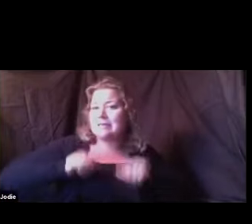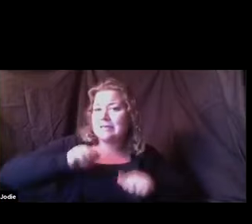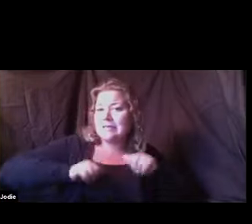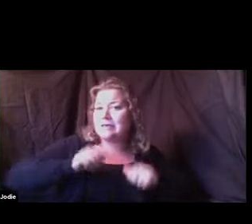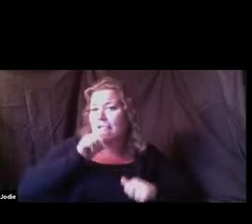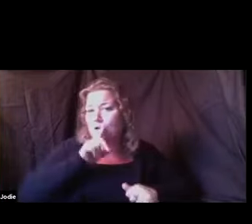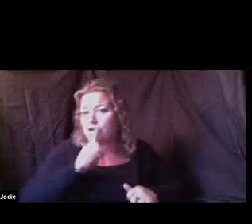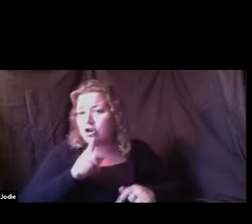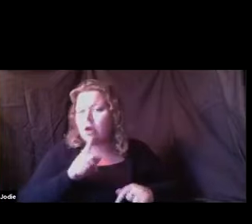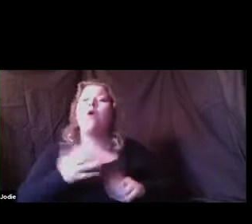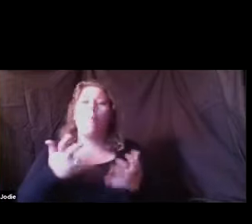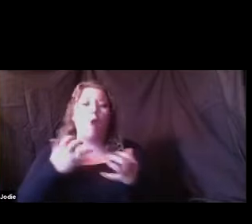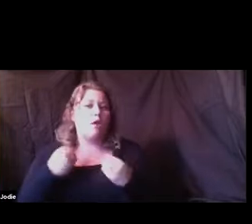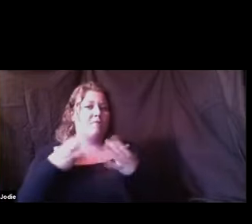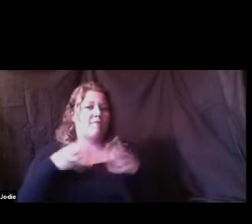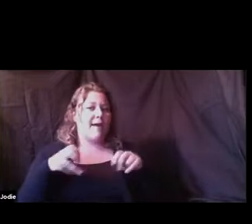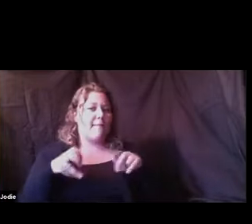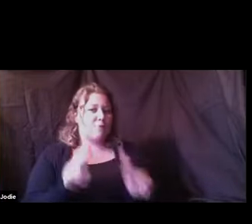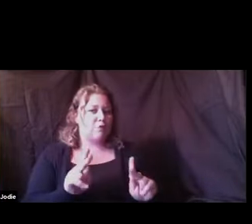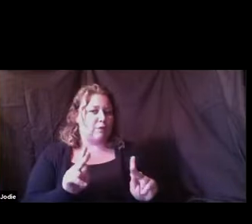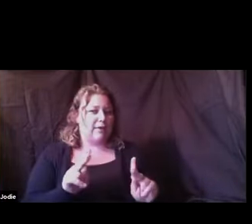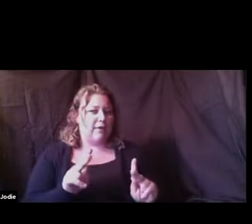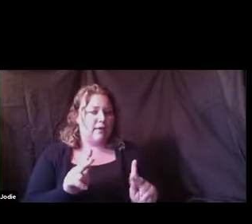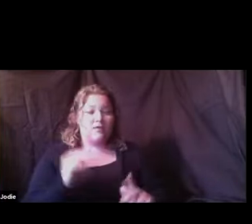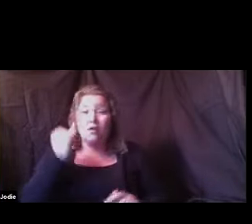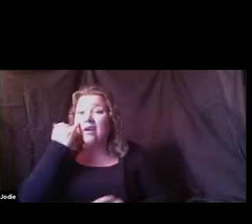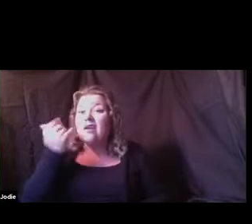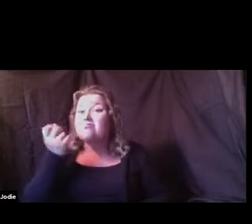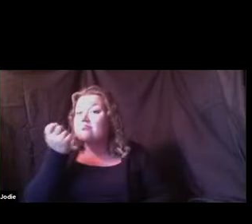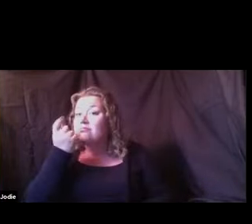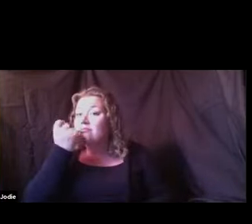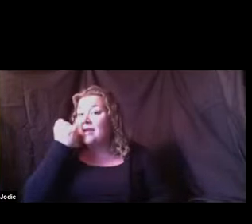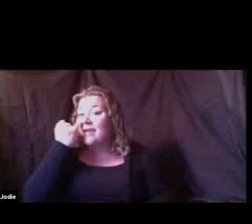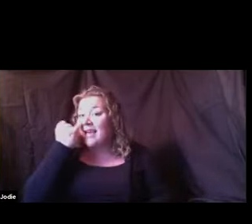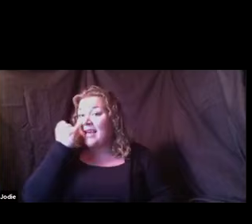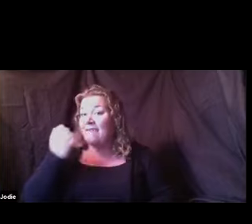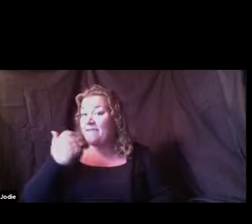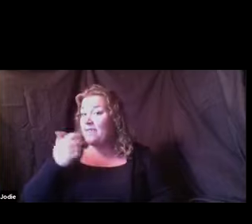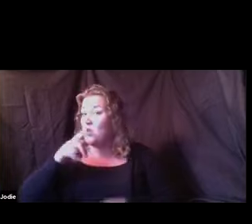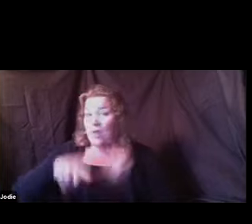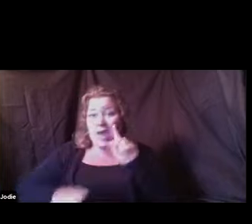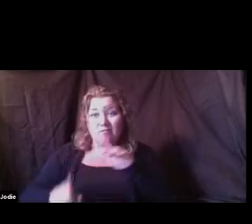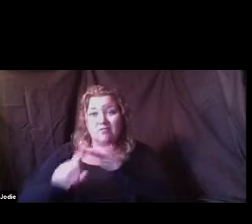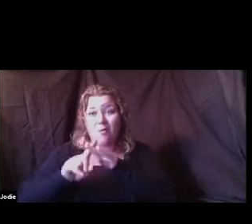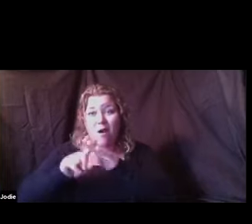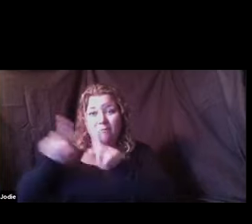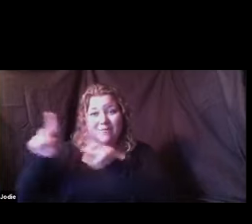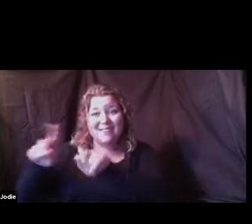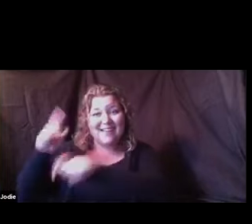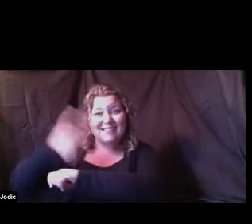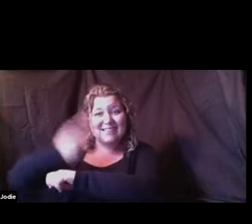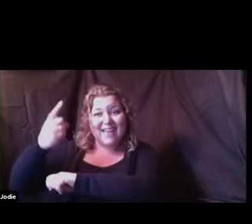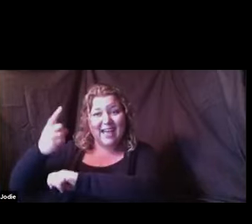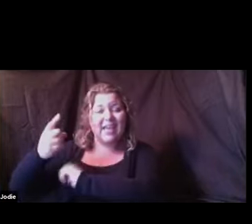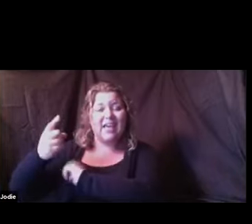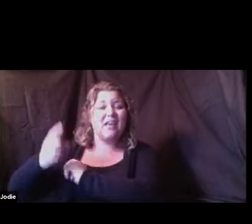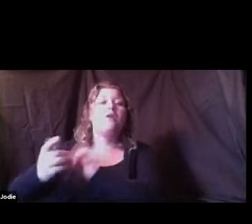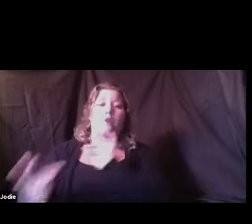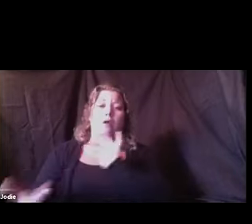get tested and you have symptoms, know that you can contact us, and we want to try to work with you to figure that